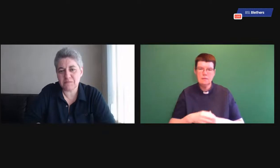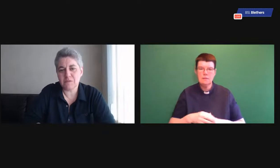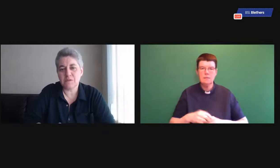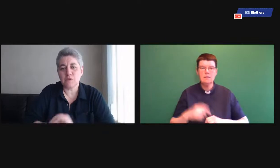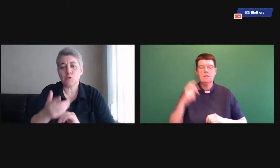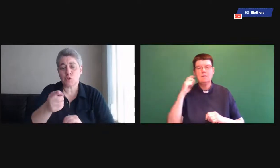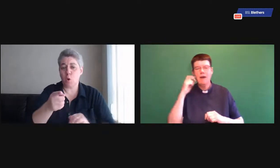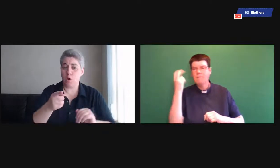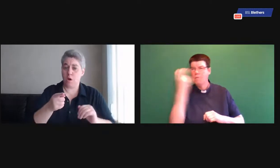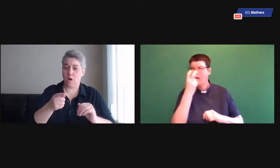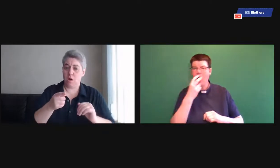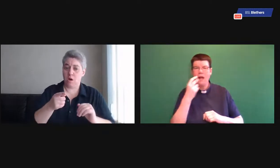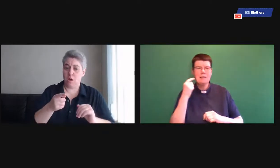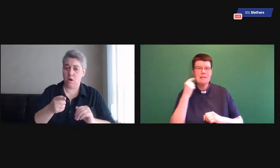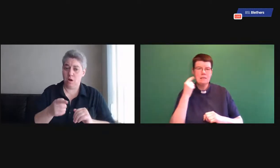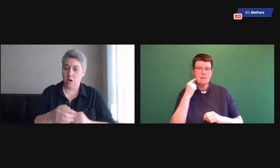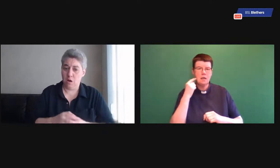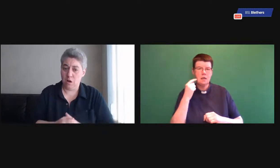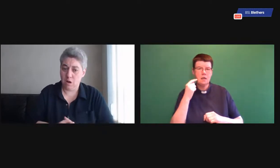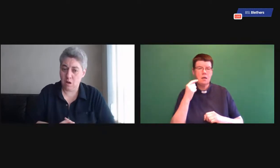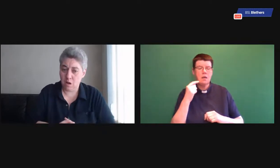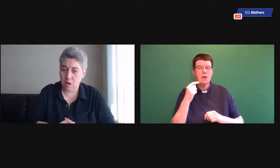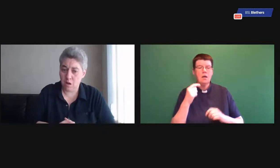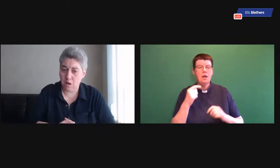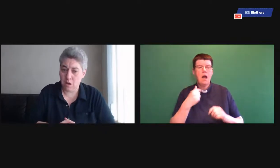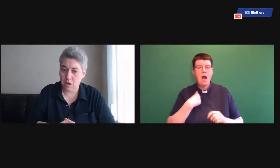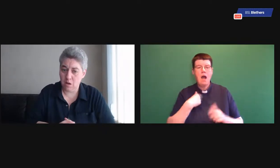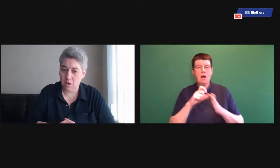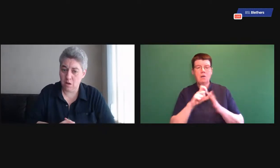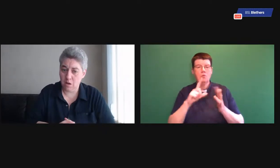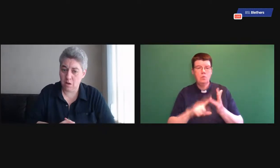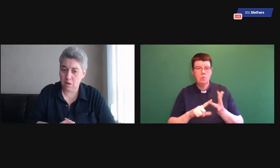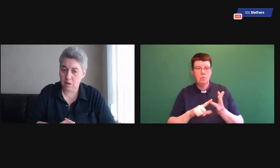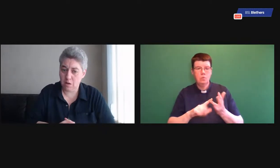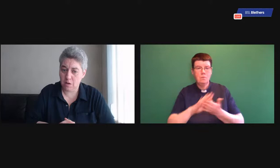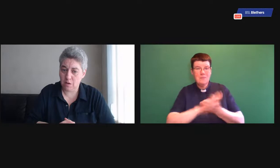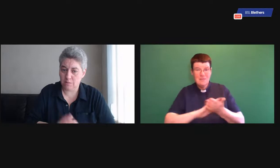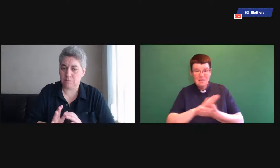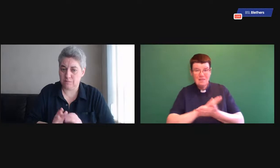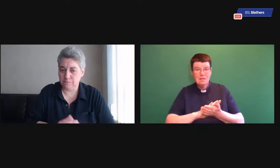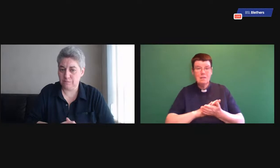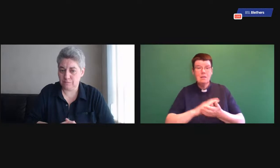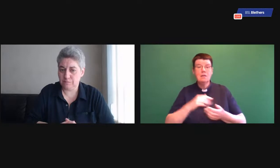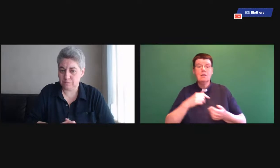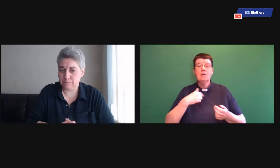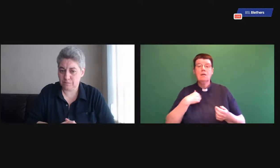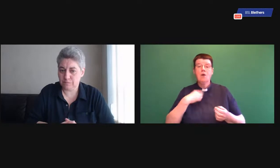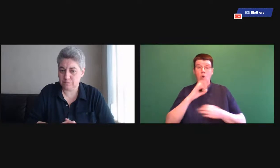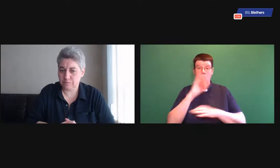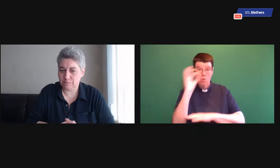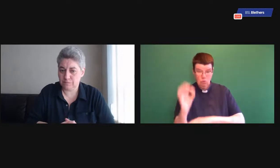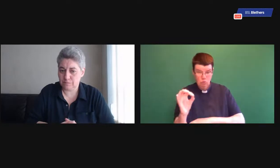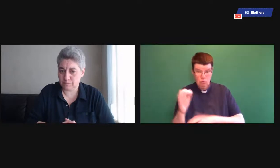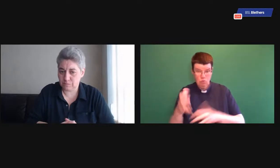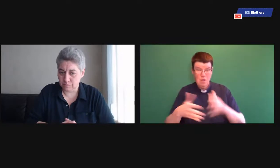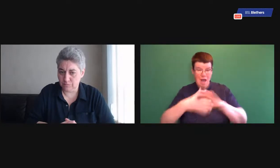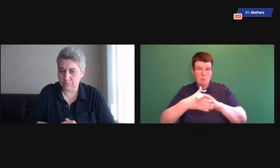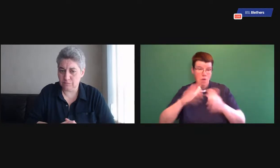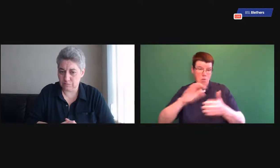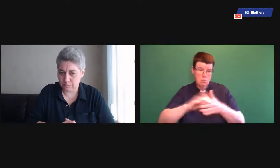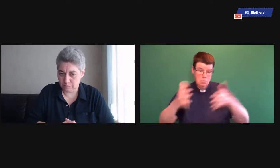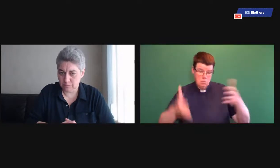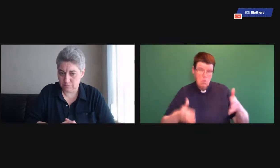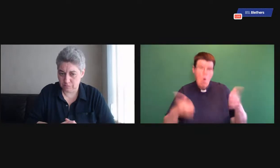do, and it was up to the couple themselves what they wanted. For deaf blind people, they felt it was so